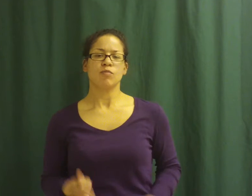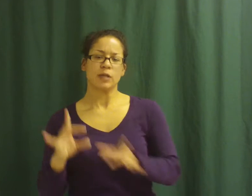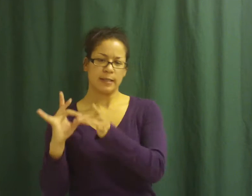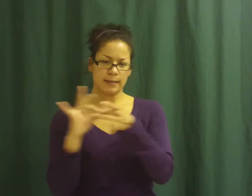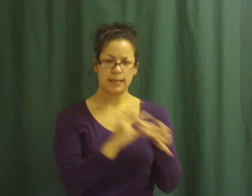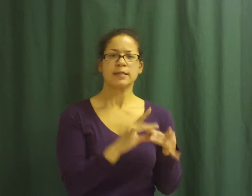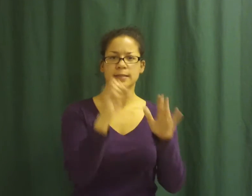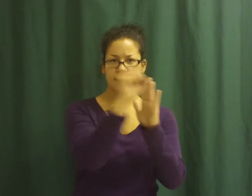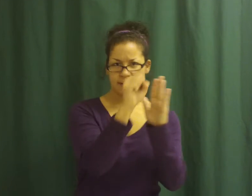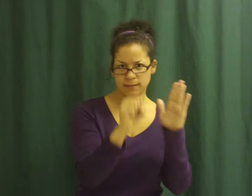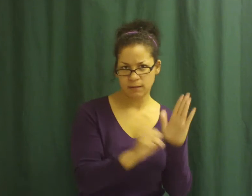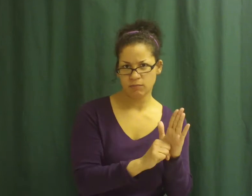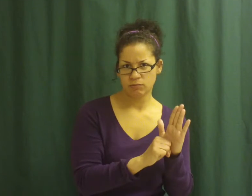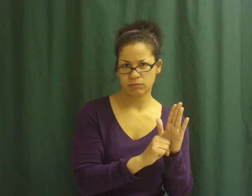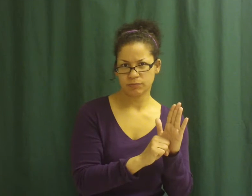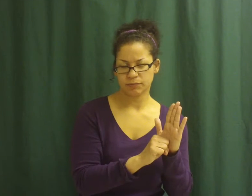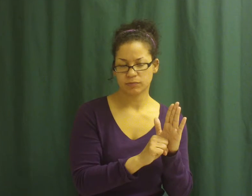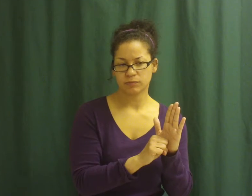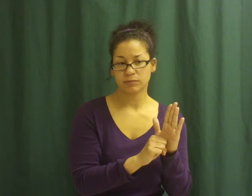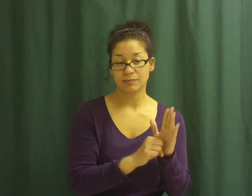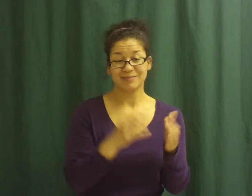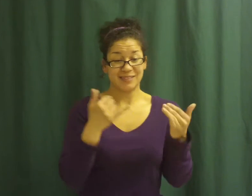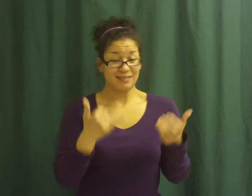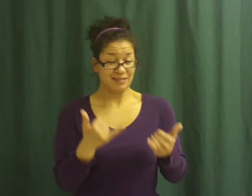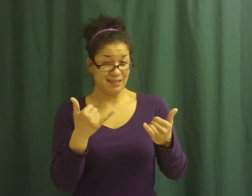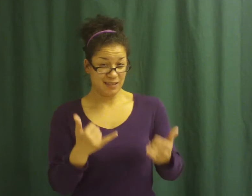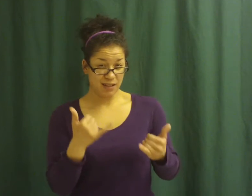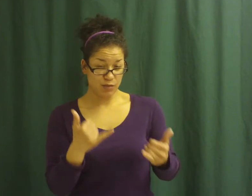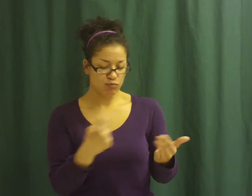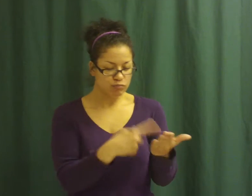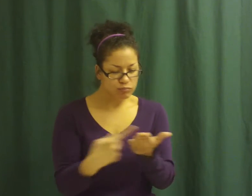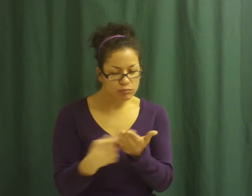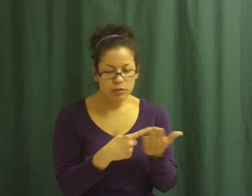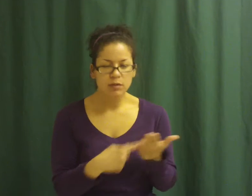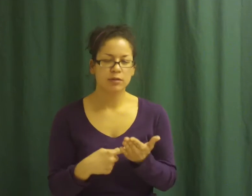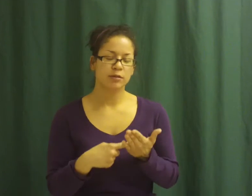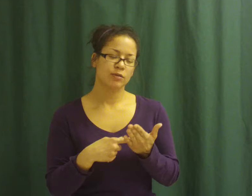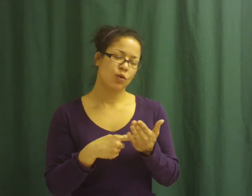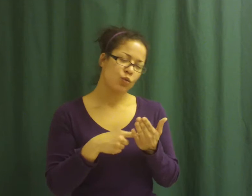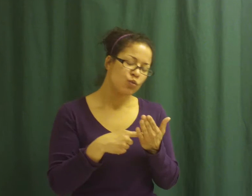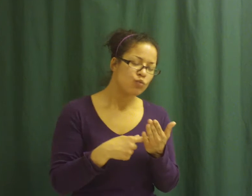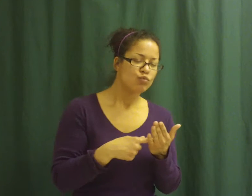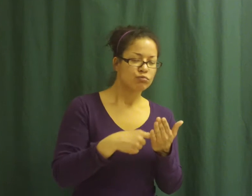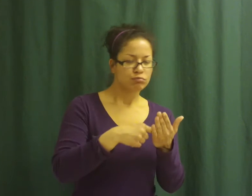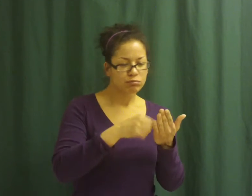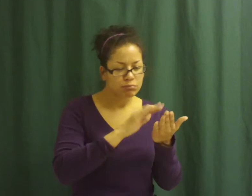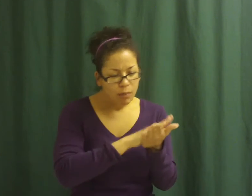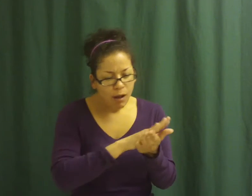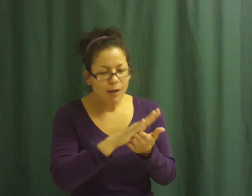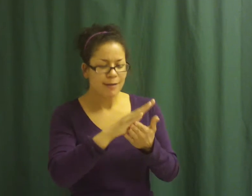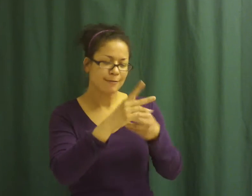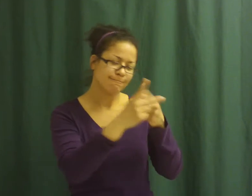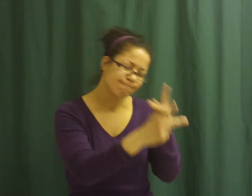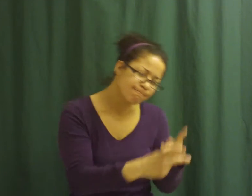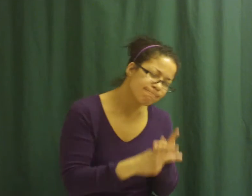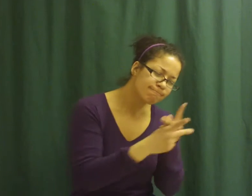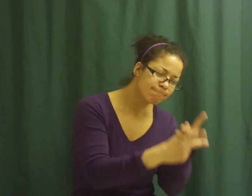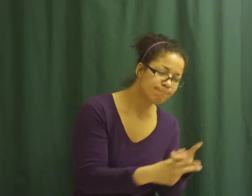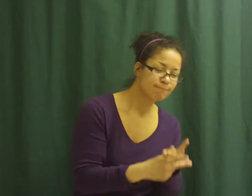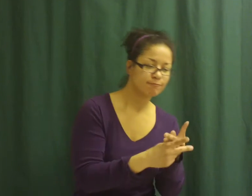We today speak of caring where Adams spoke of benevolence. We today